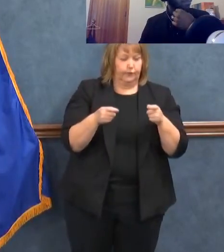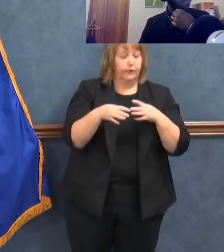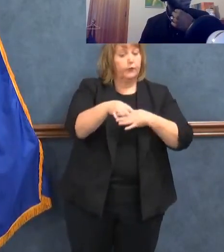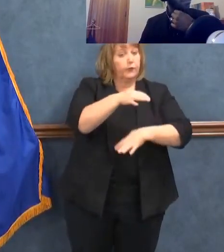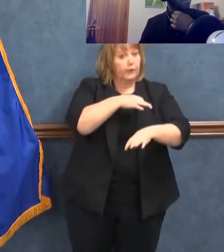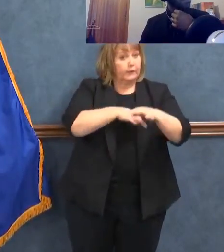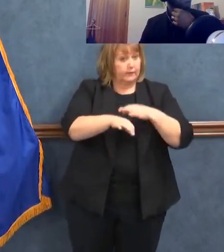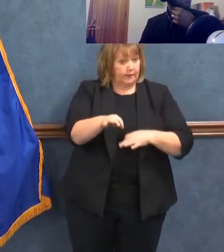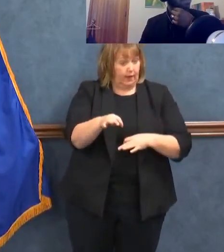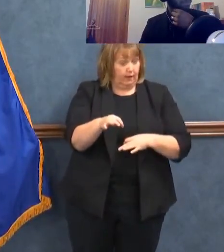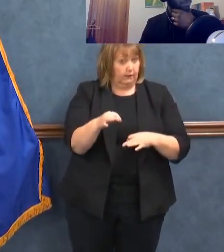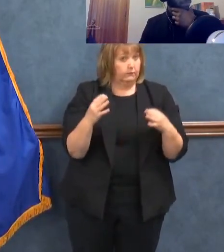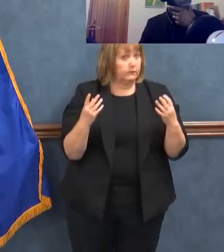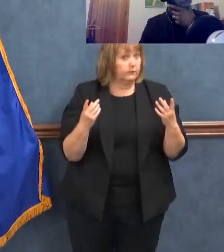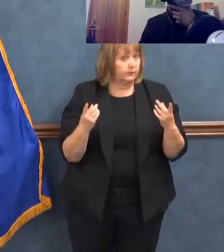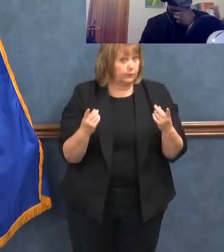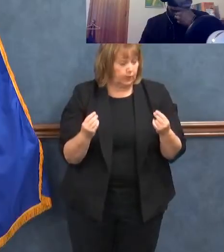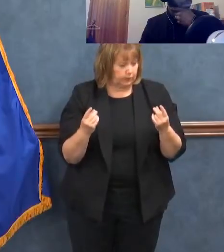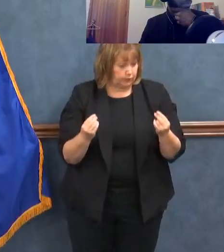know tonight